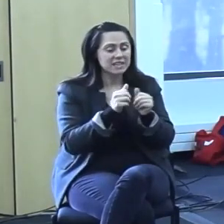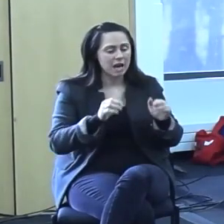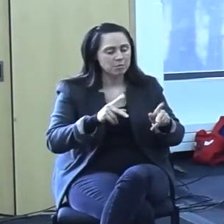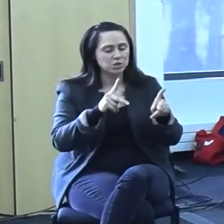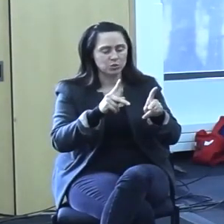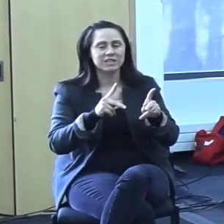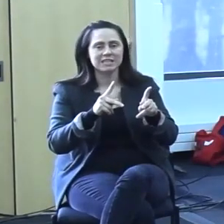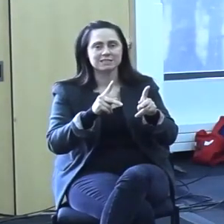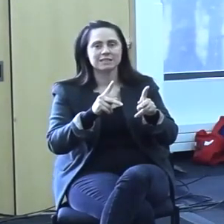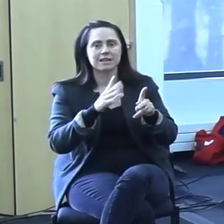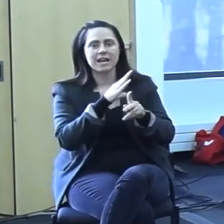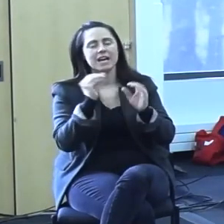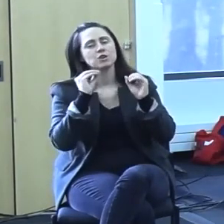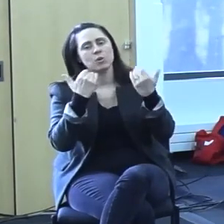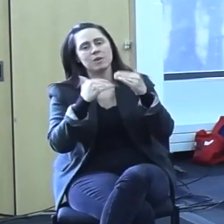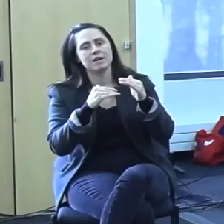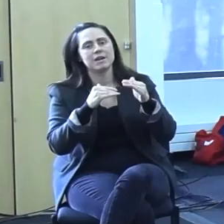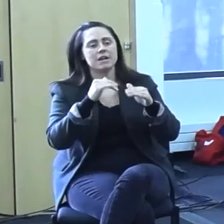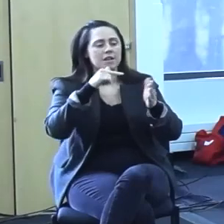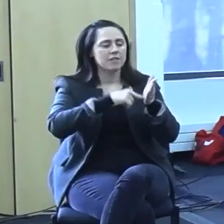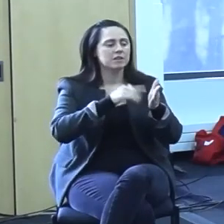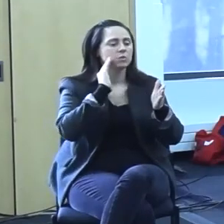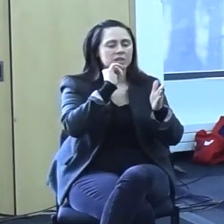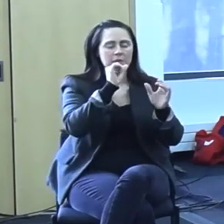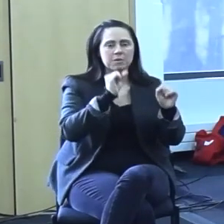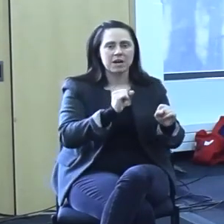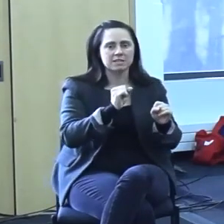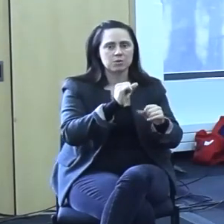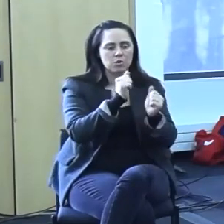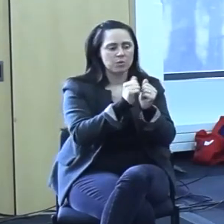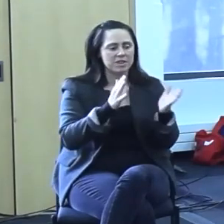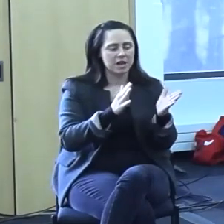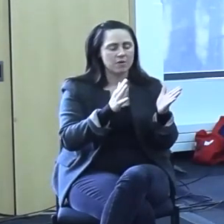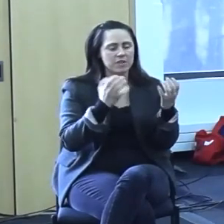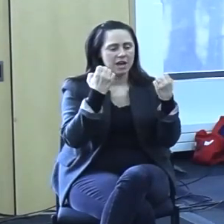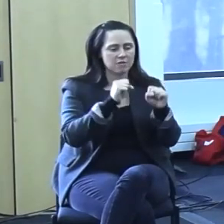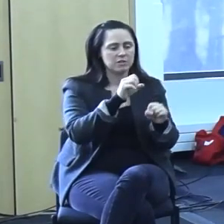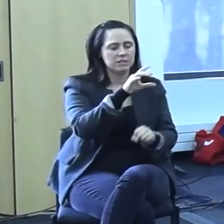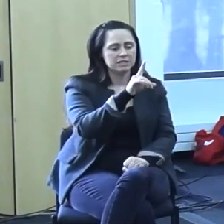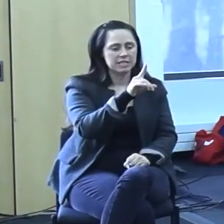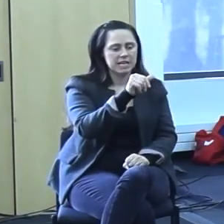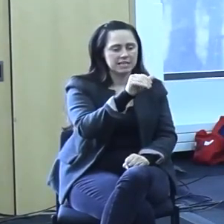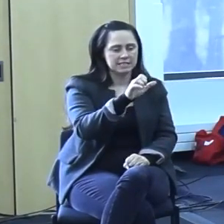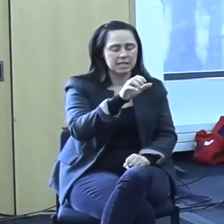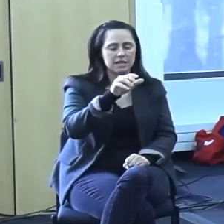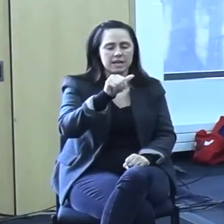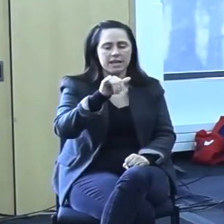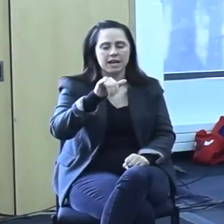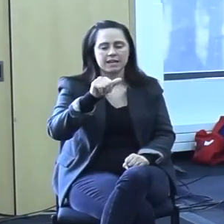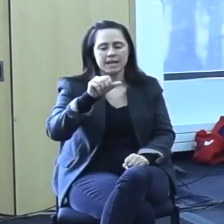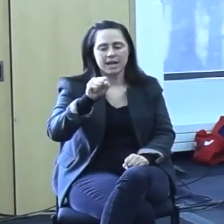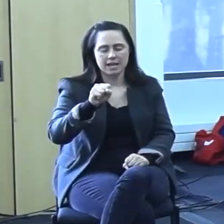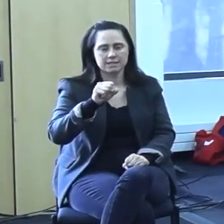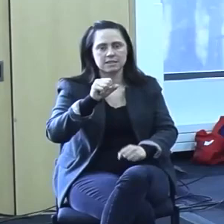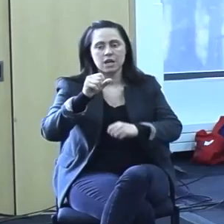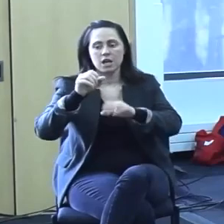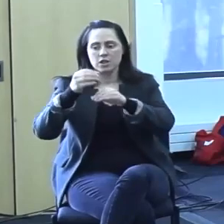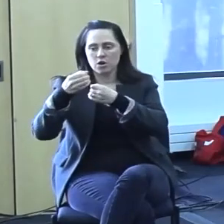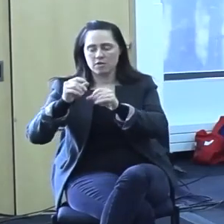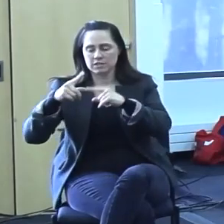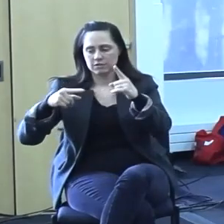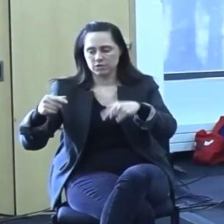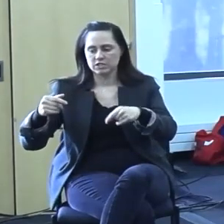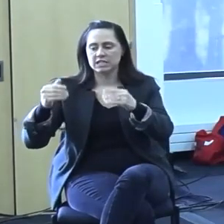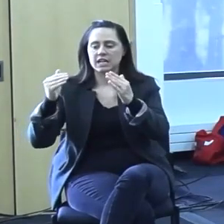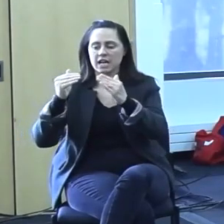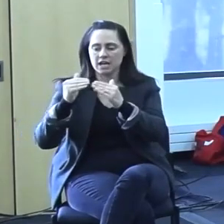possible without the combined efforts with the DAC, the AIAS, the Office of Diversity, Equity, Inclusion,